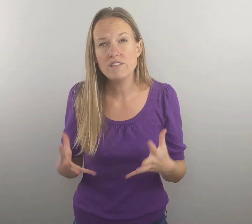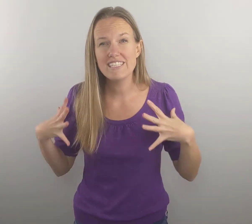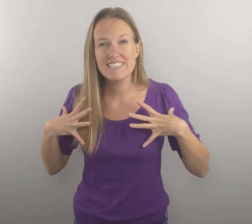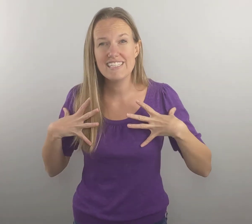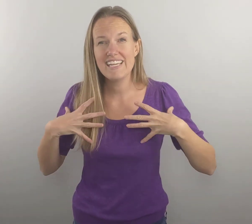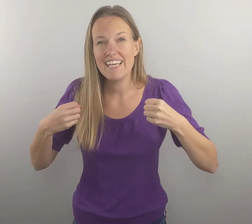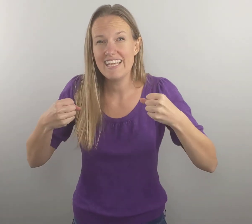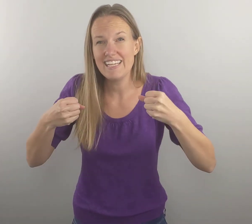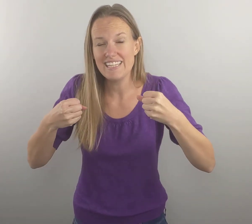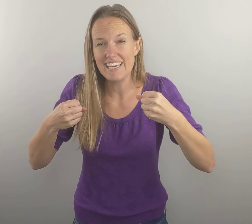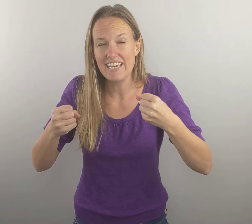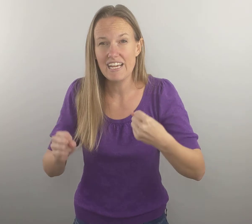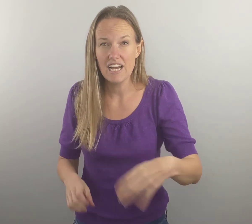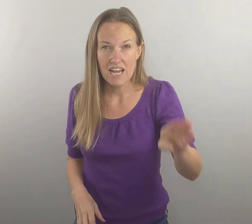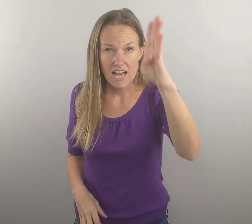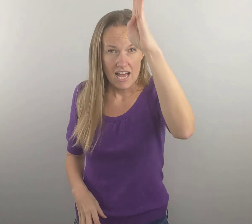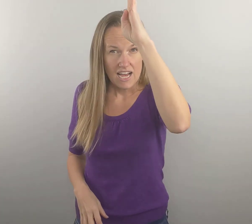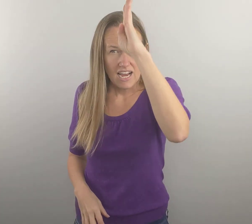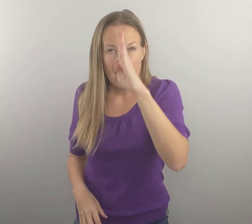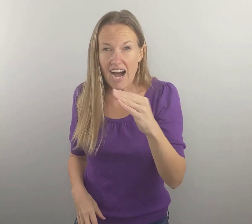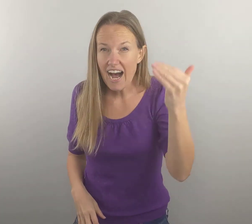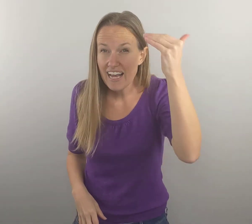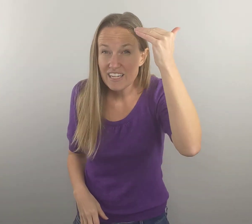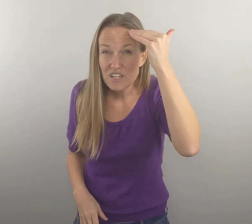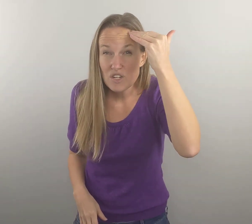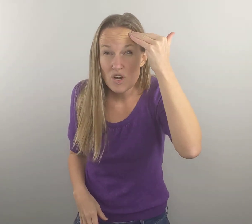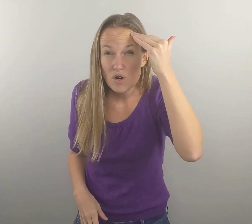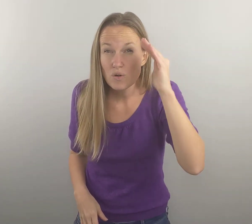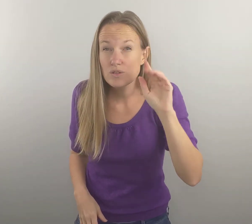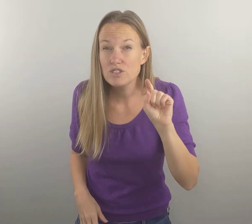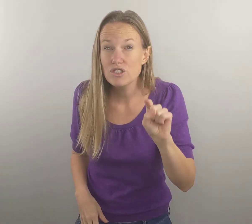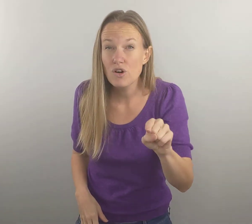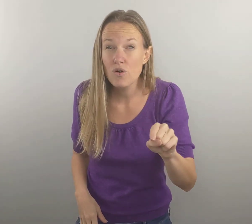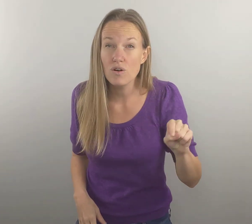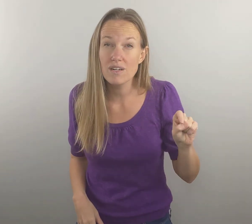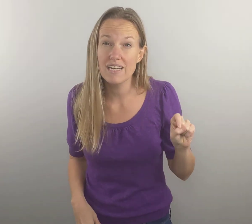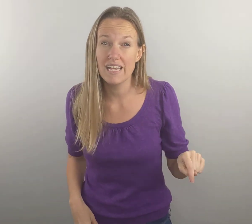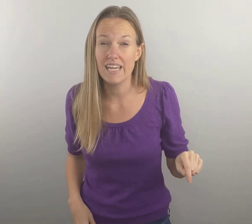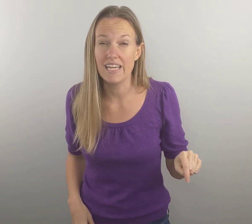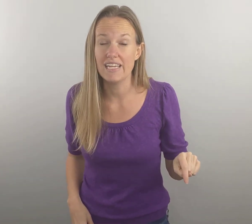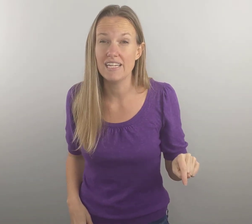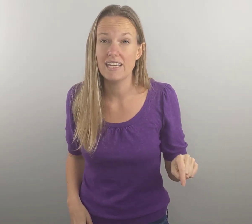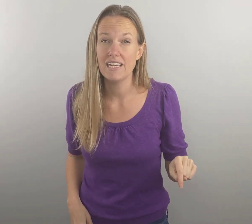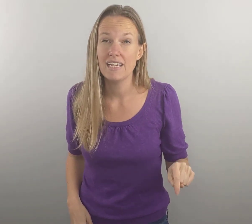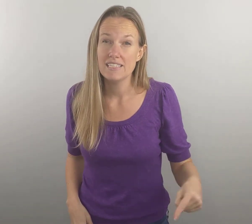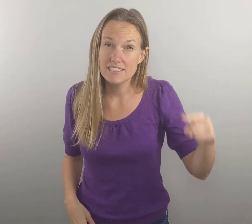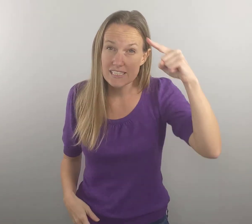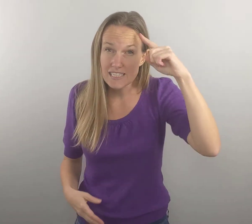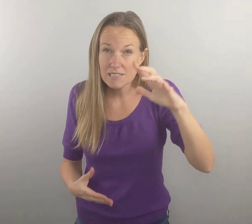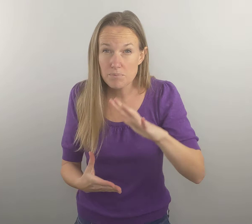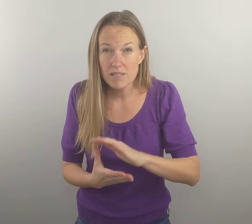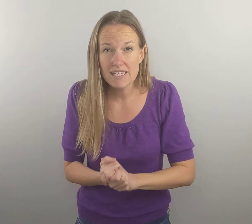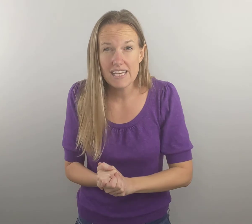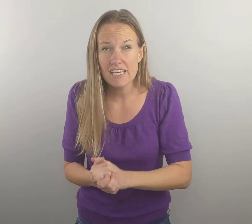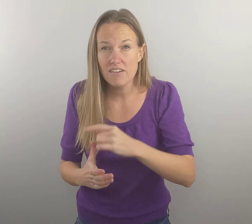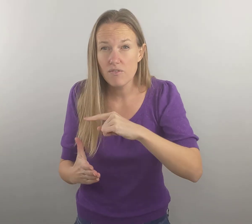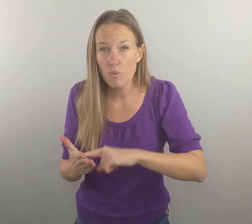wholeness and healing. God knows your need. Just believe